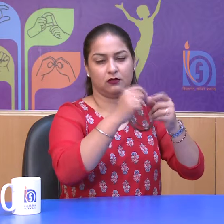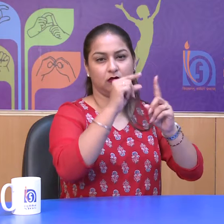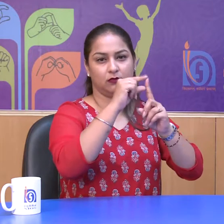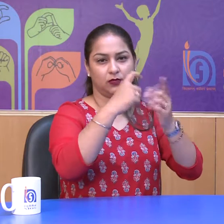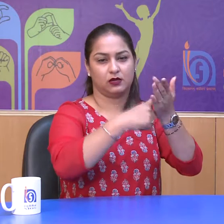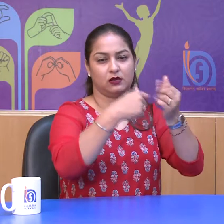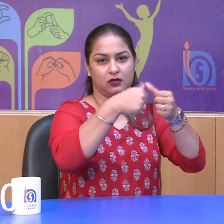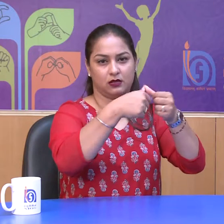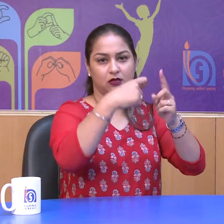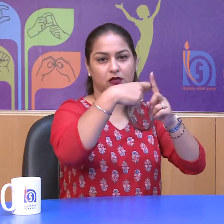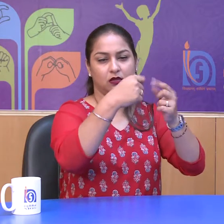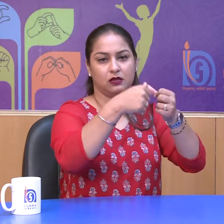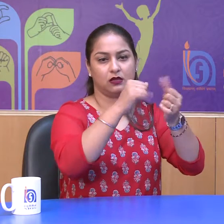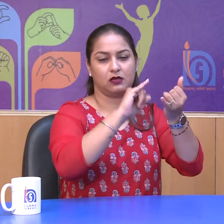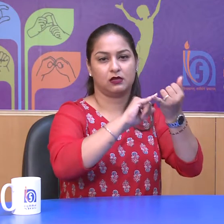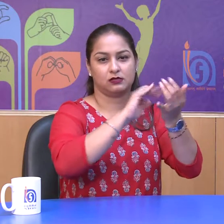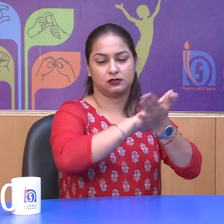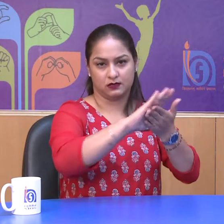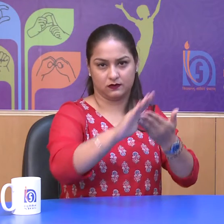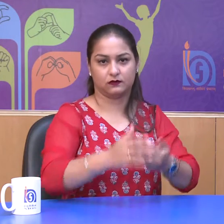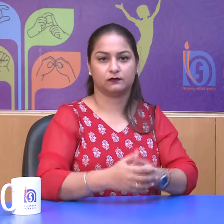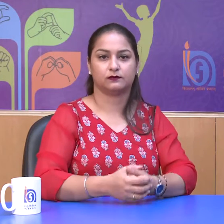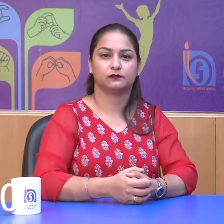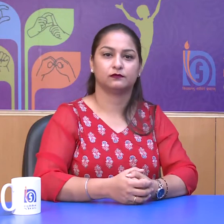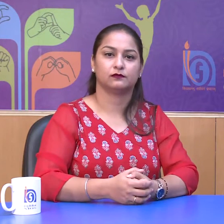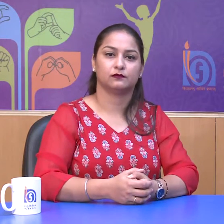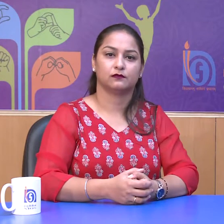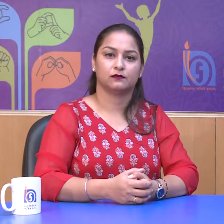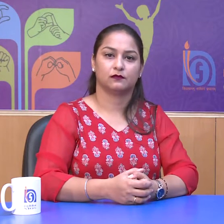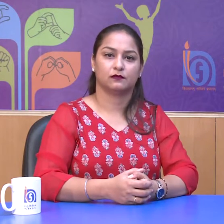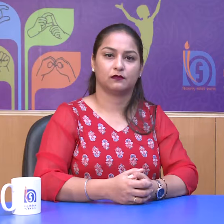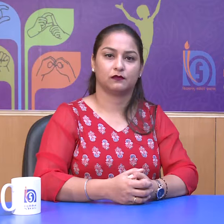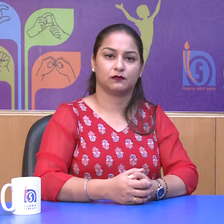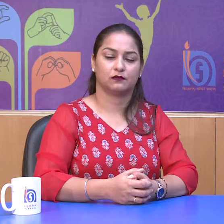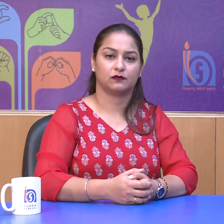Bhav Mishra